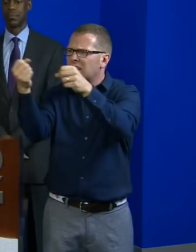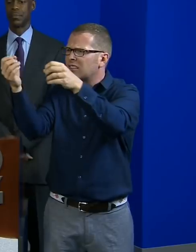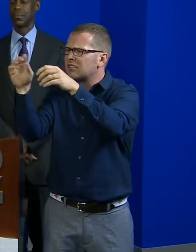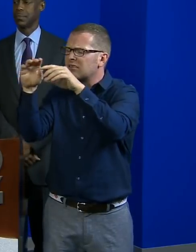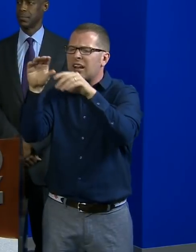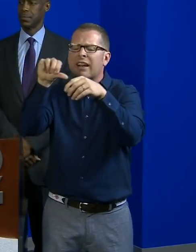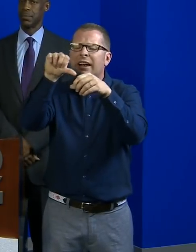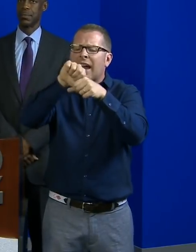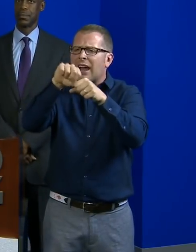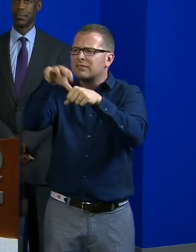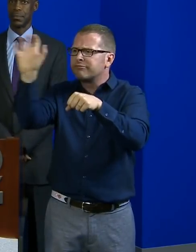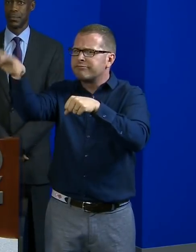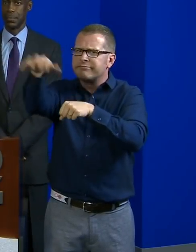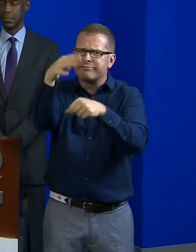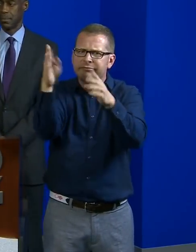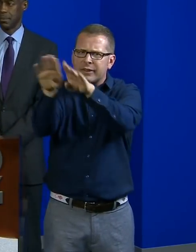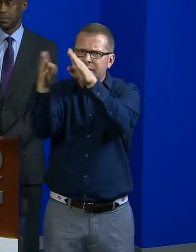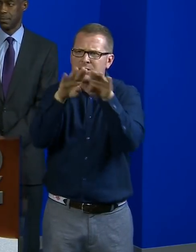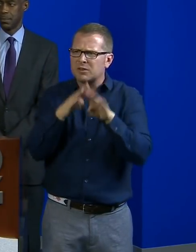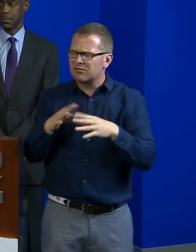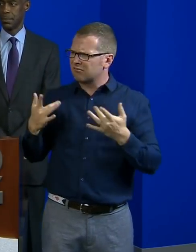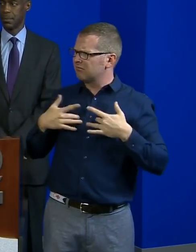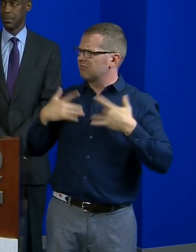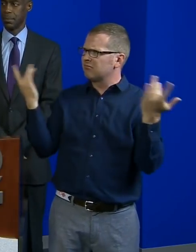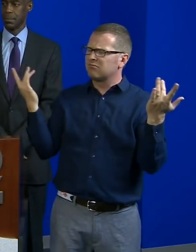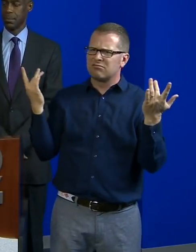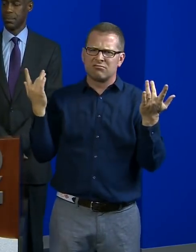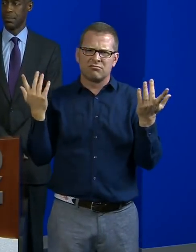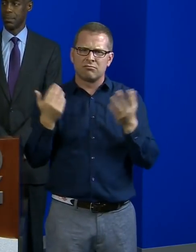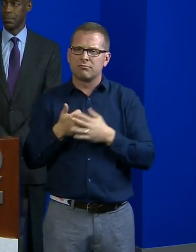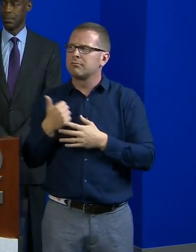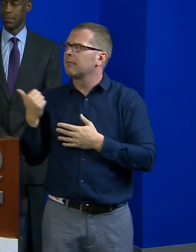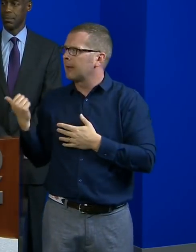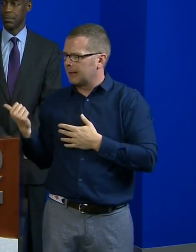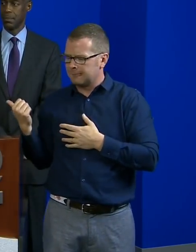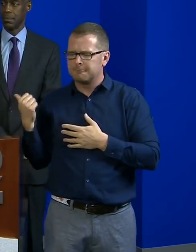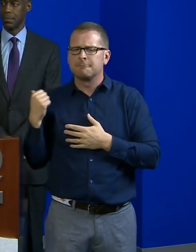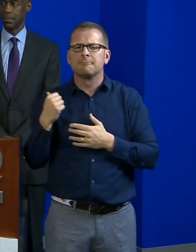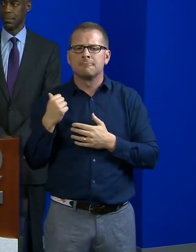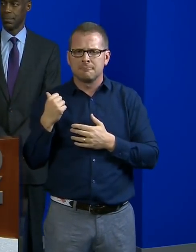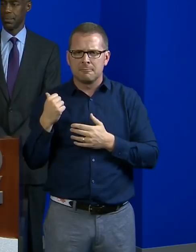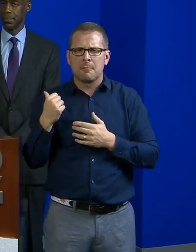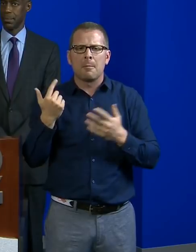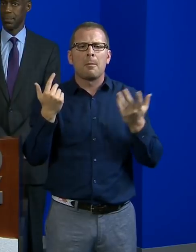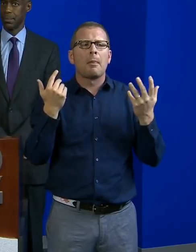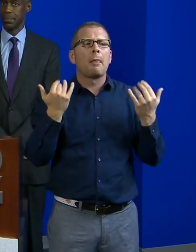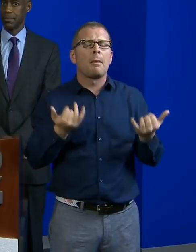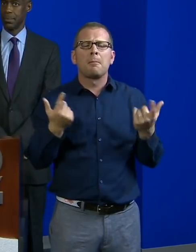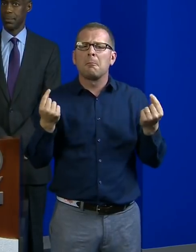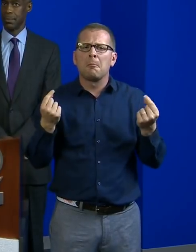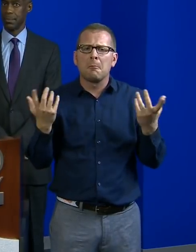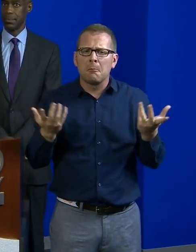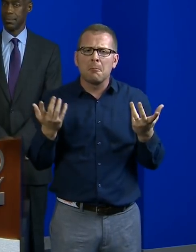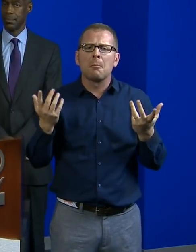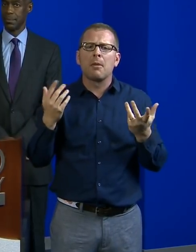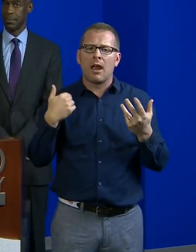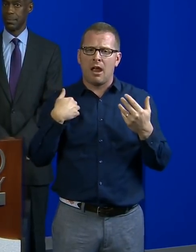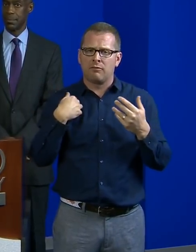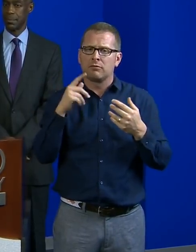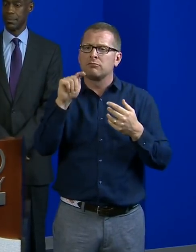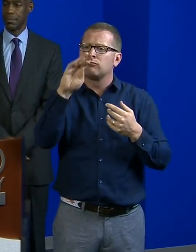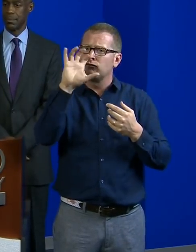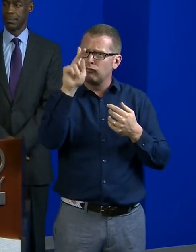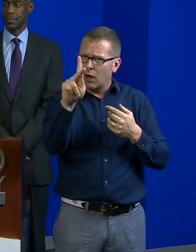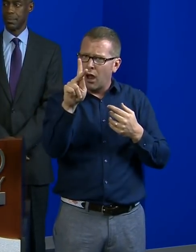we do not have a shortage. Expect? So at this point in time, what we're doing is the tankers are refueling and getting the gas to the stations